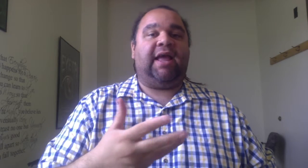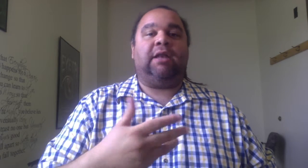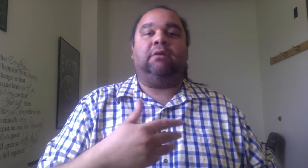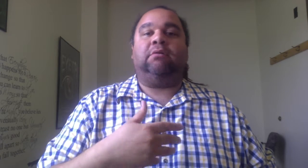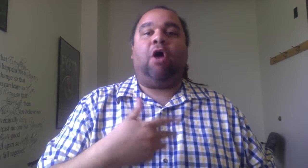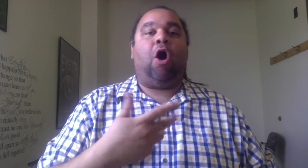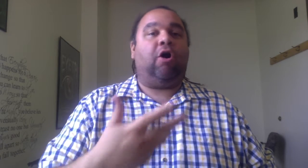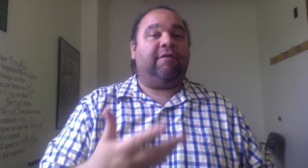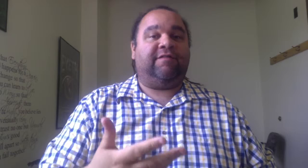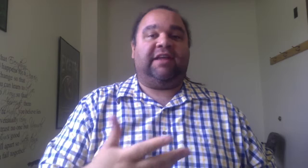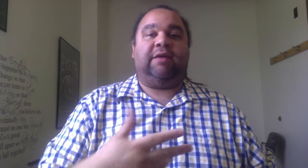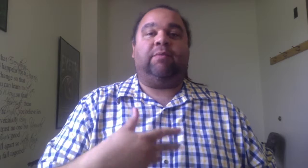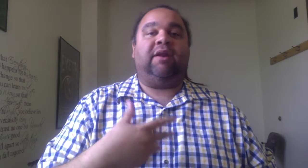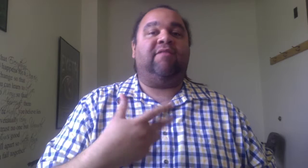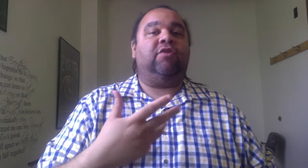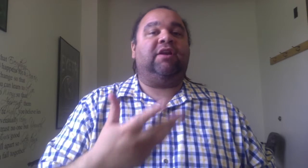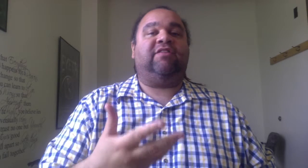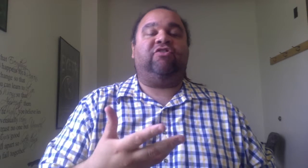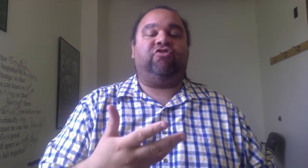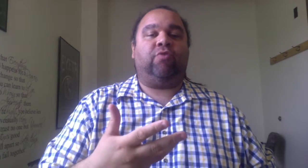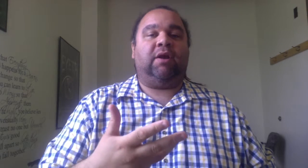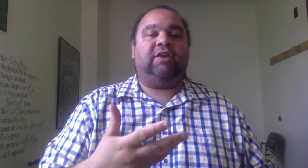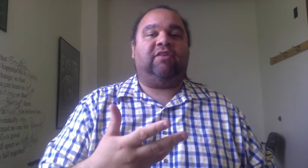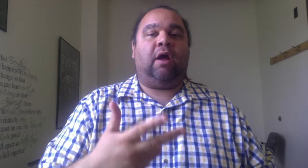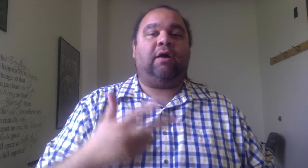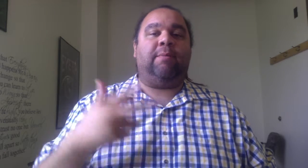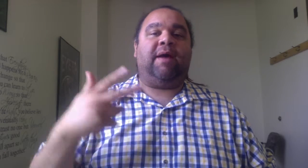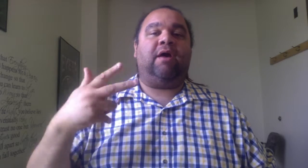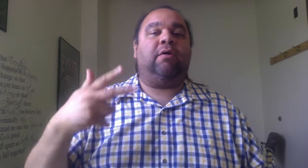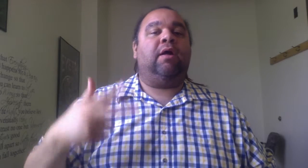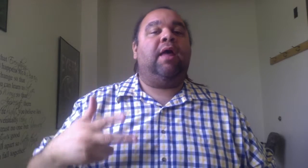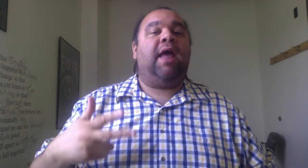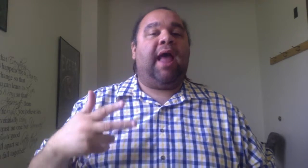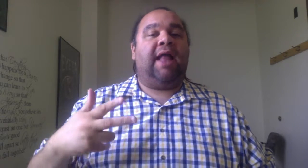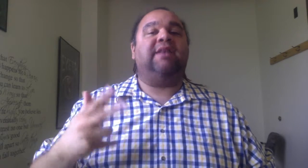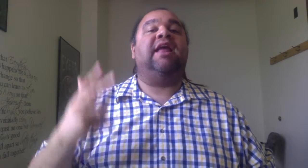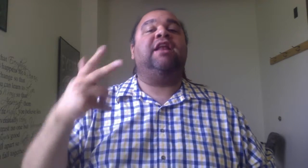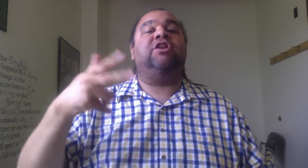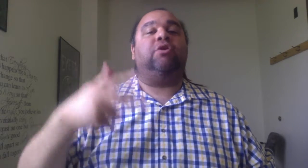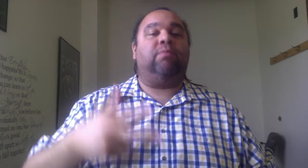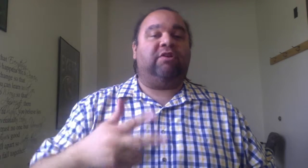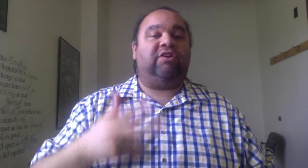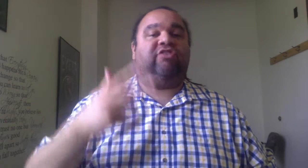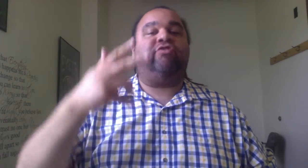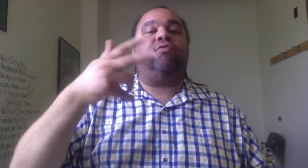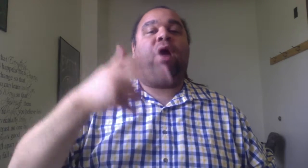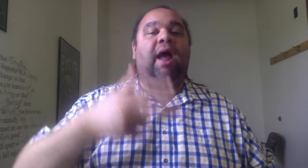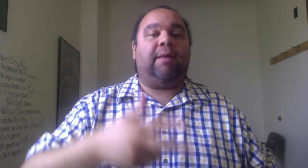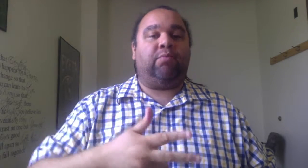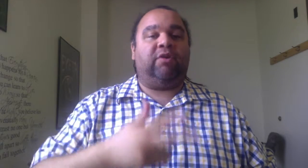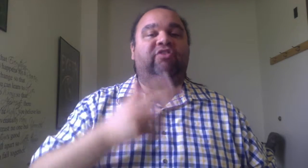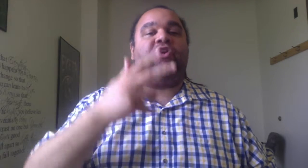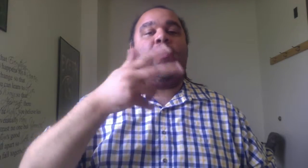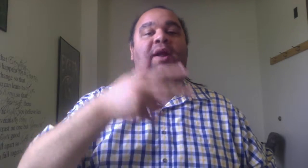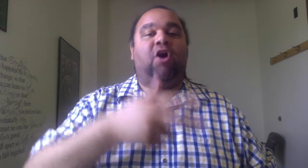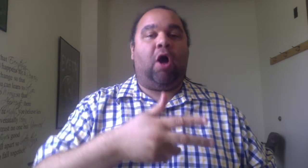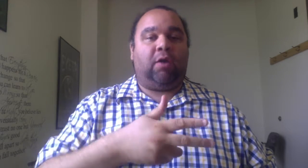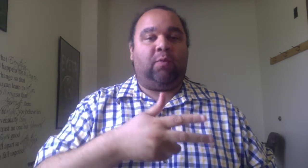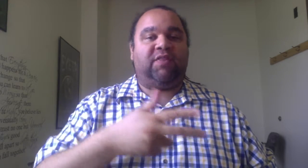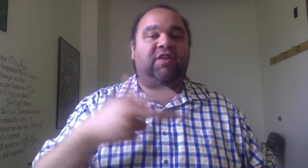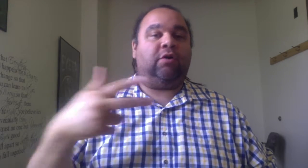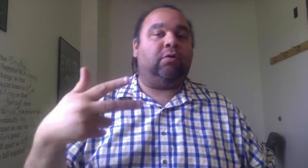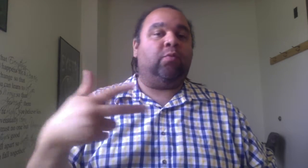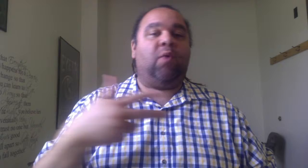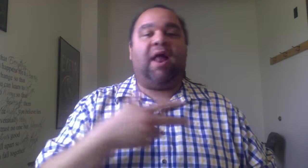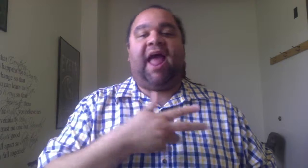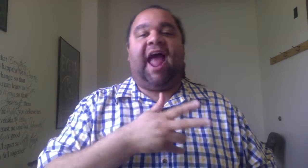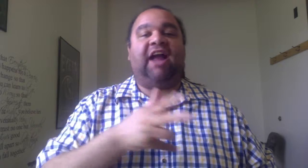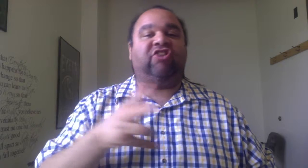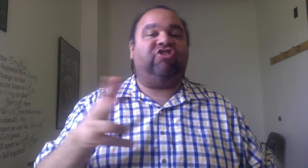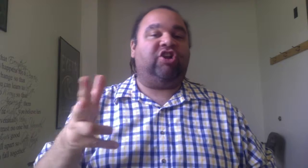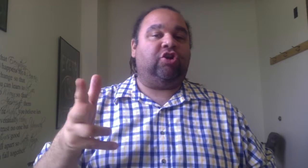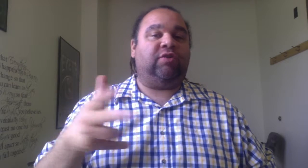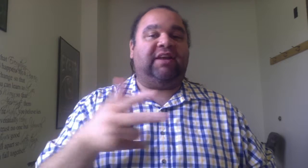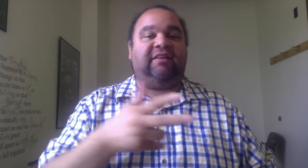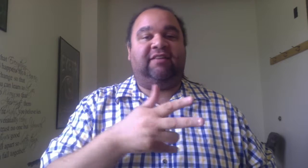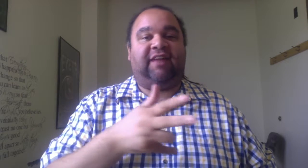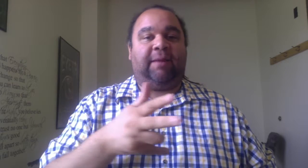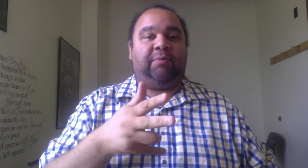van, RV, whatever it is that you're going to talk about. And then you would describe what's going on with it or what action you need to take place.